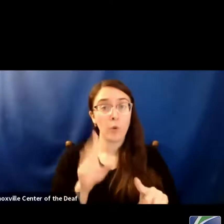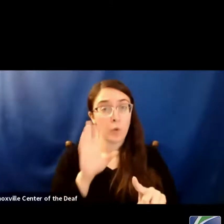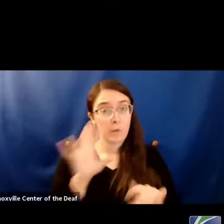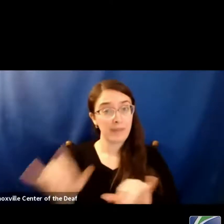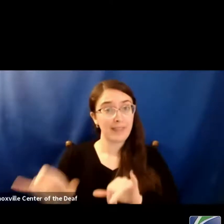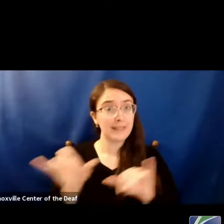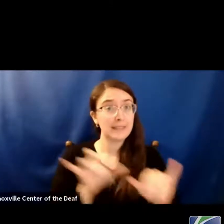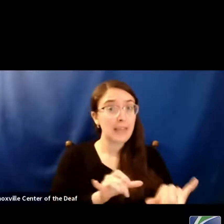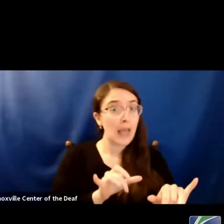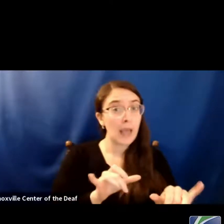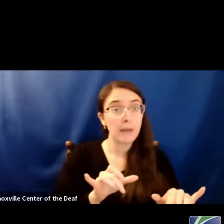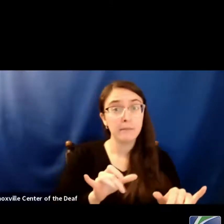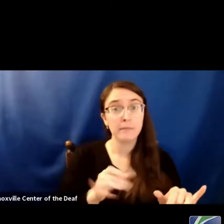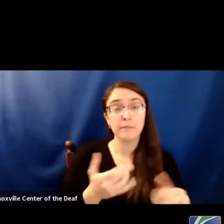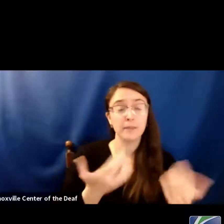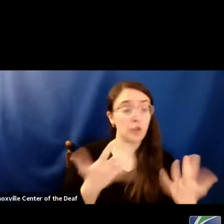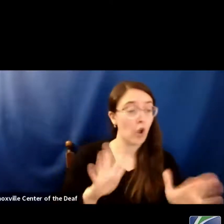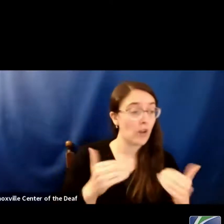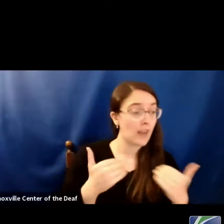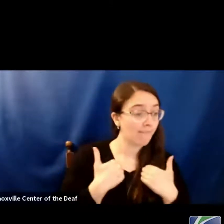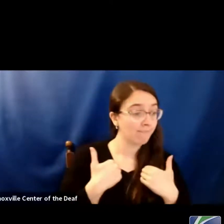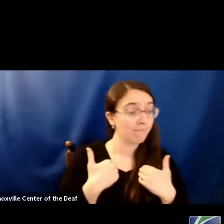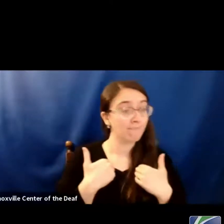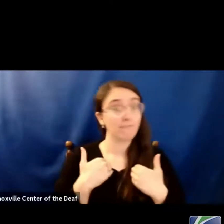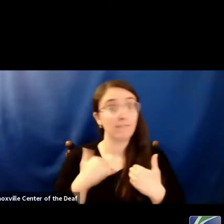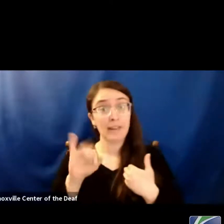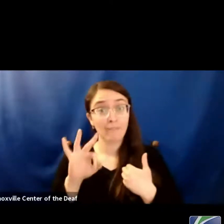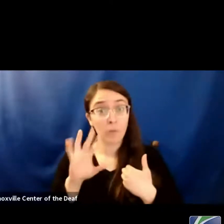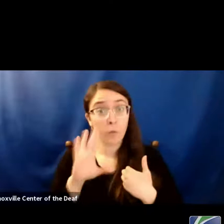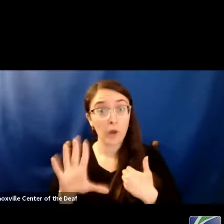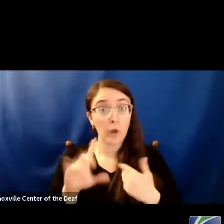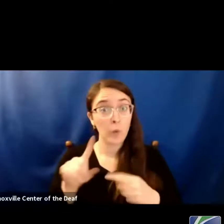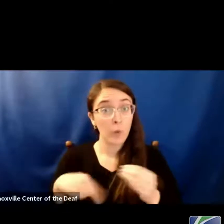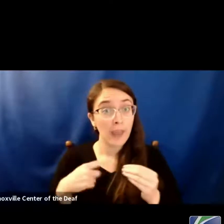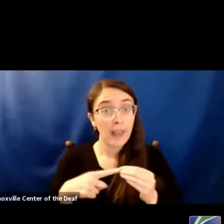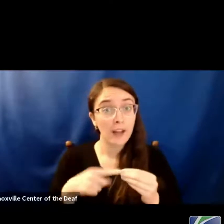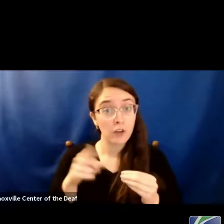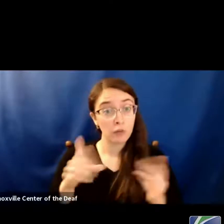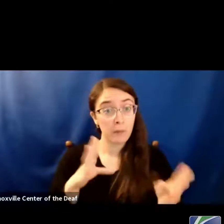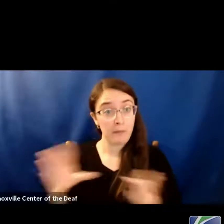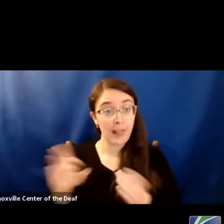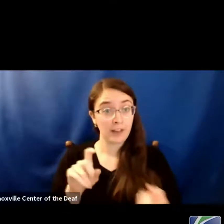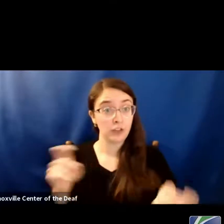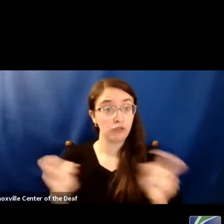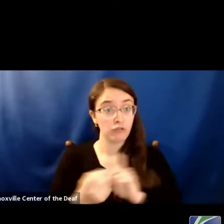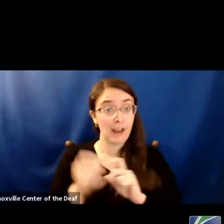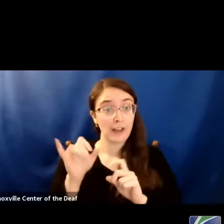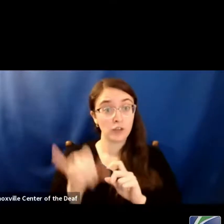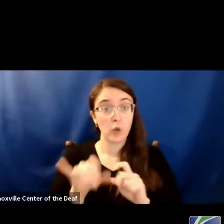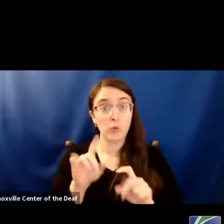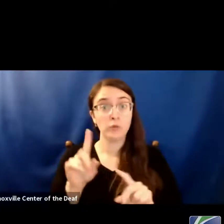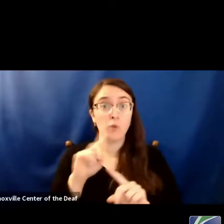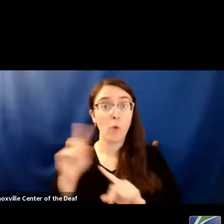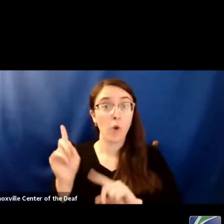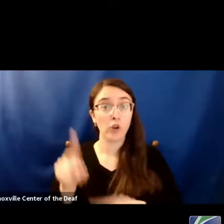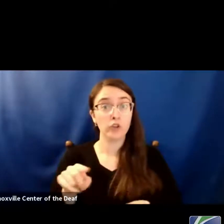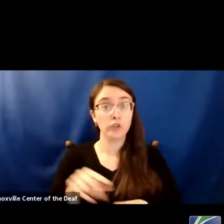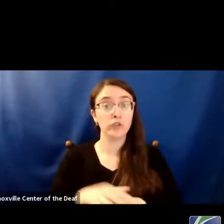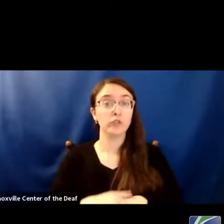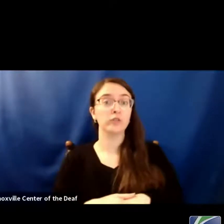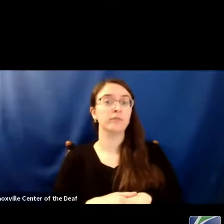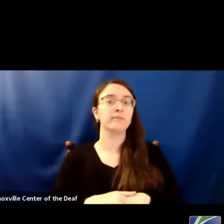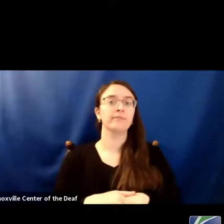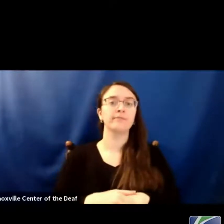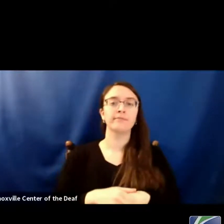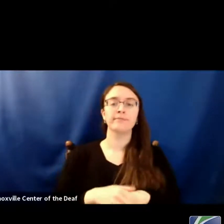so, when? And if you do, you plan to alter those orders? So at this time,